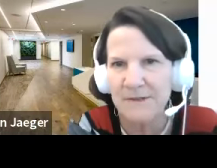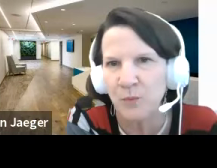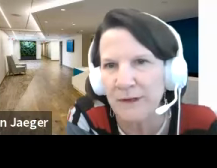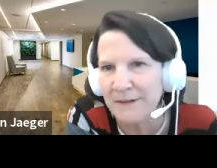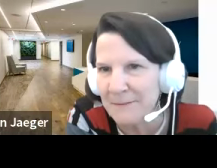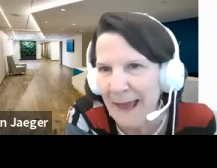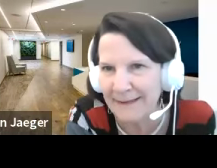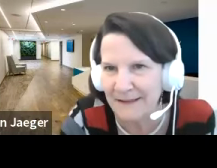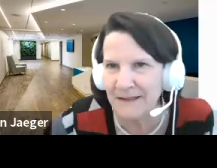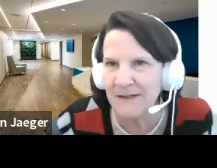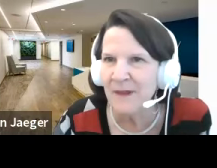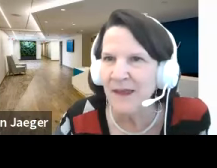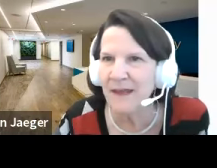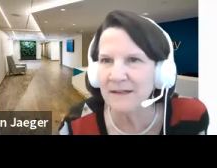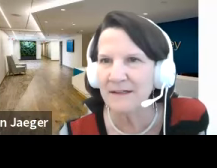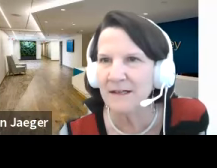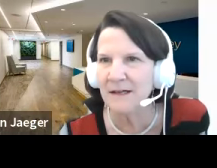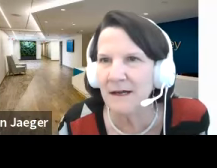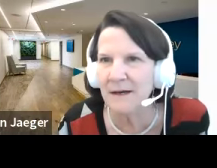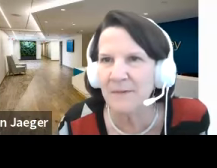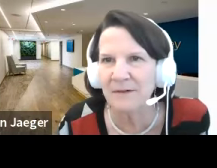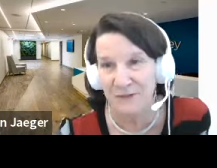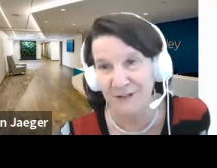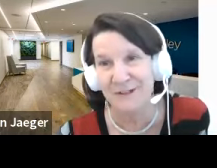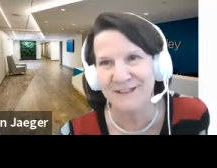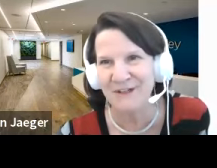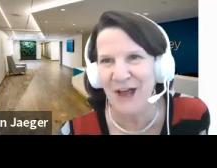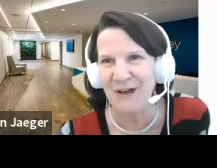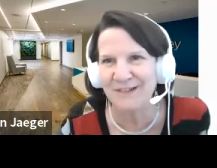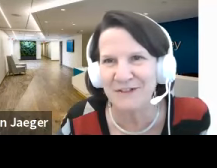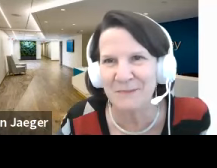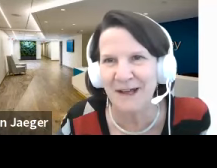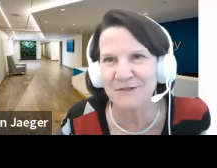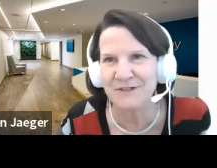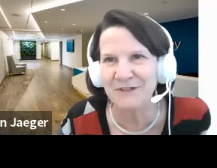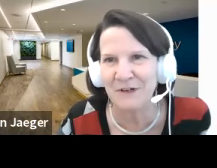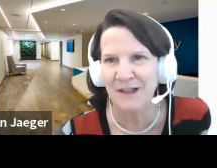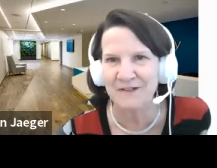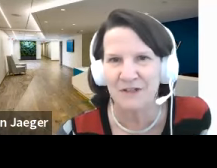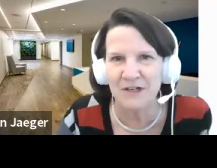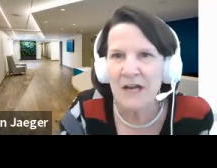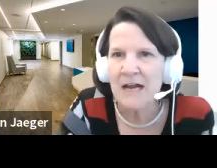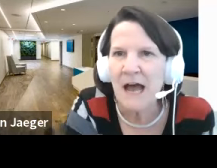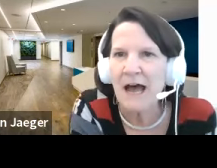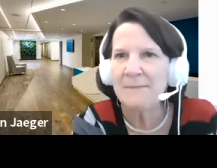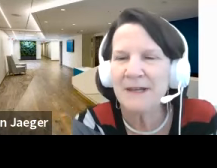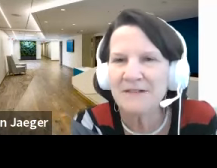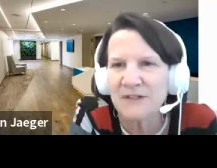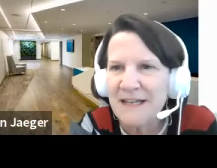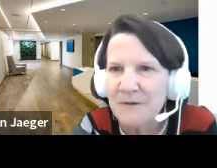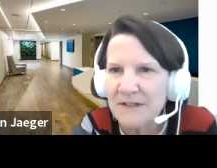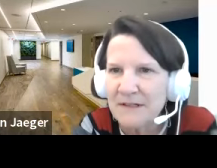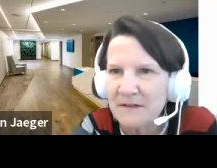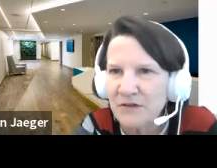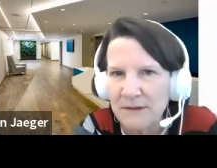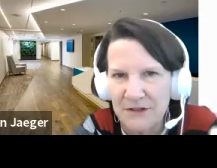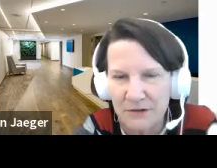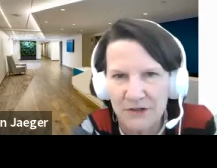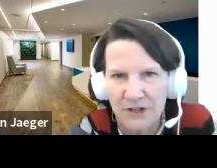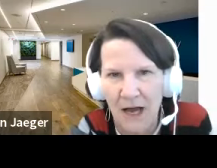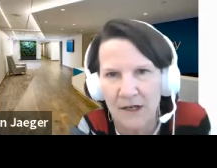His name is William Hadley. And it was 100 years ago, just 100 years ago last year. He was a